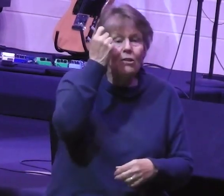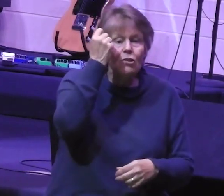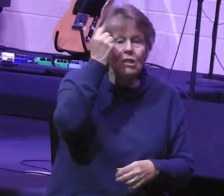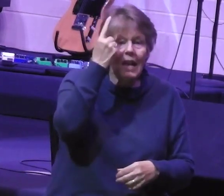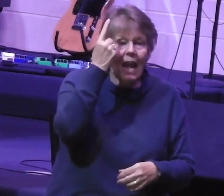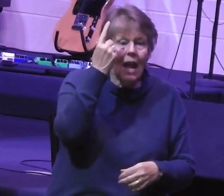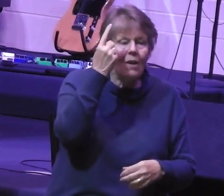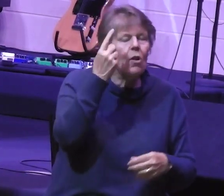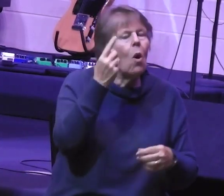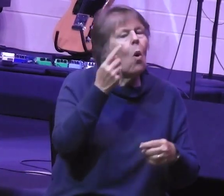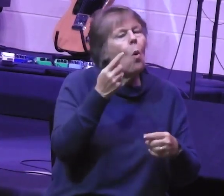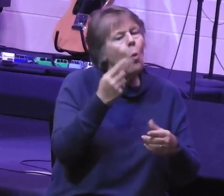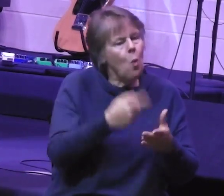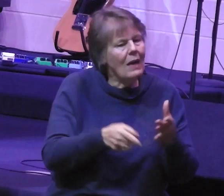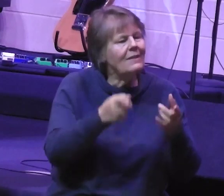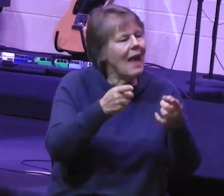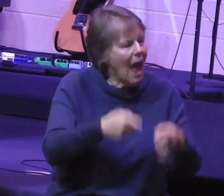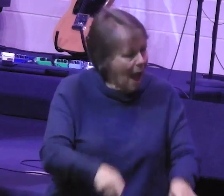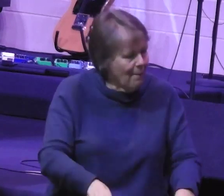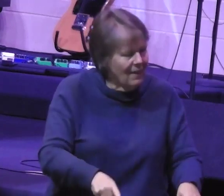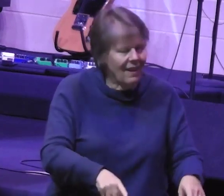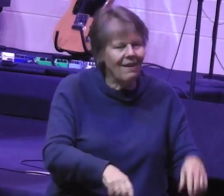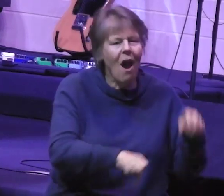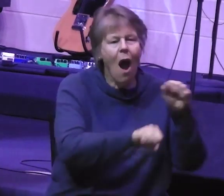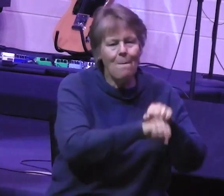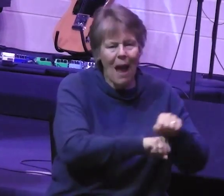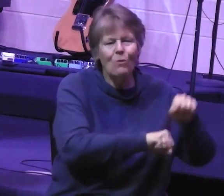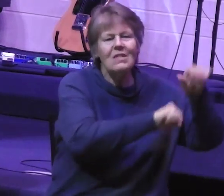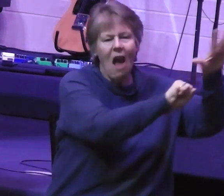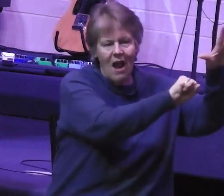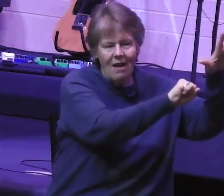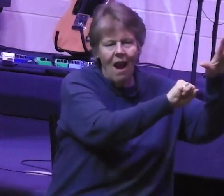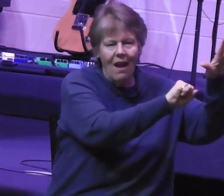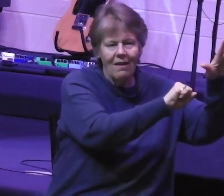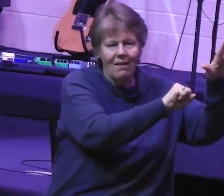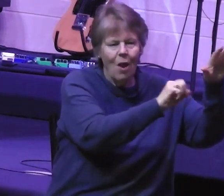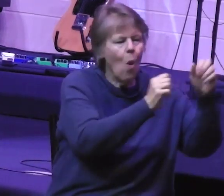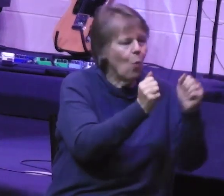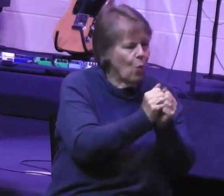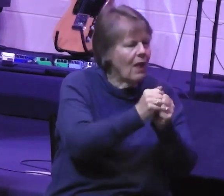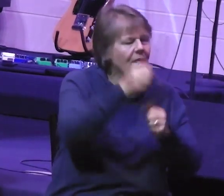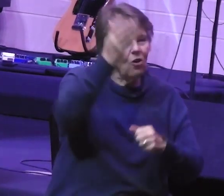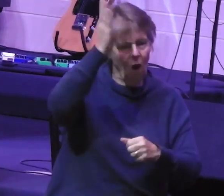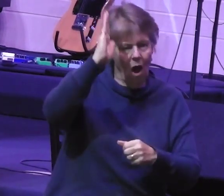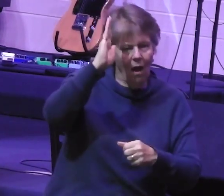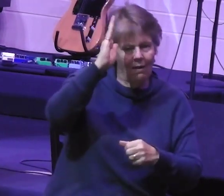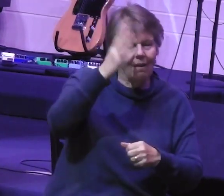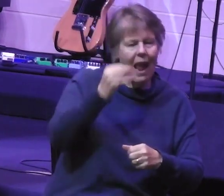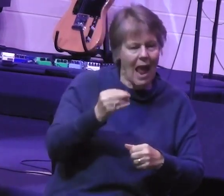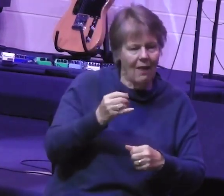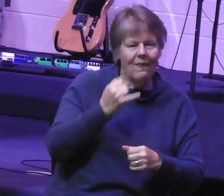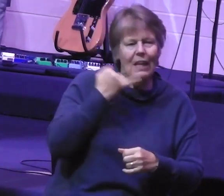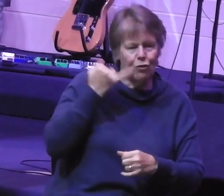happens here at Mount Sinai with God and the Israelites.